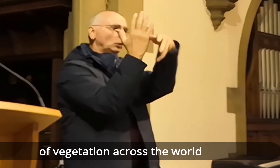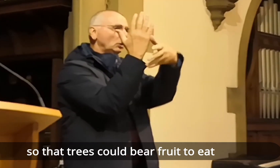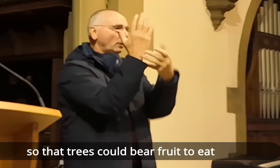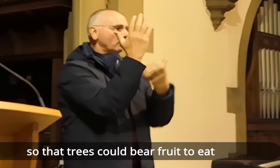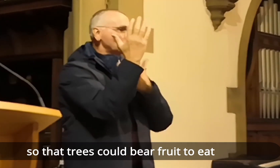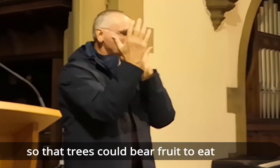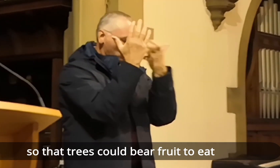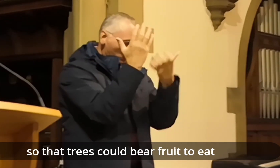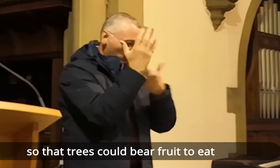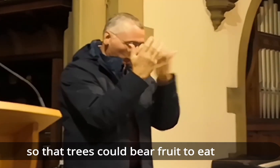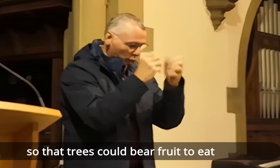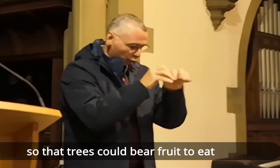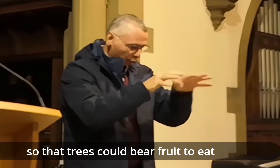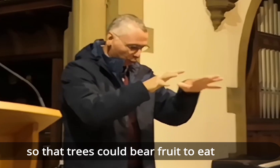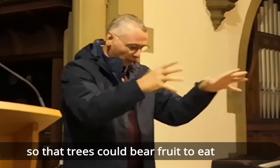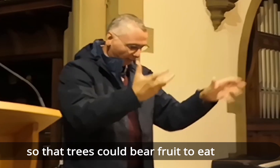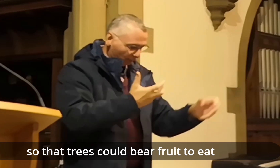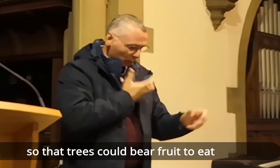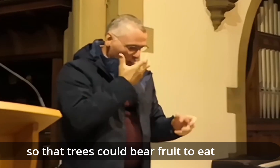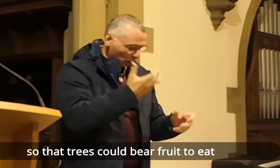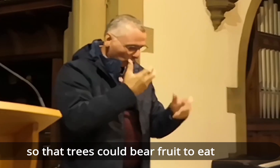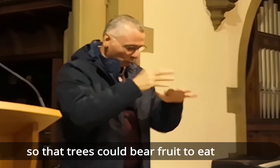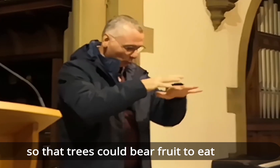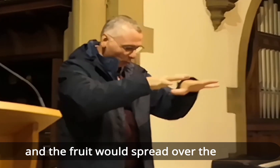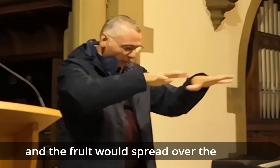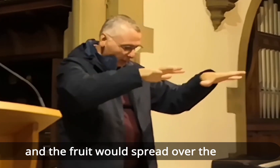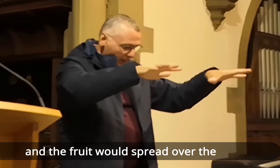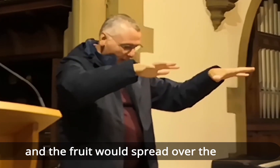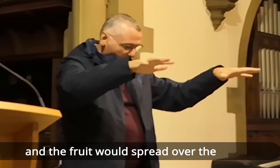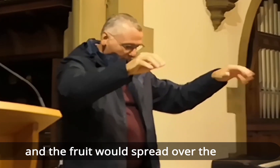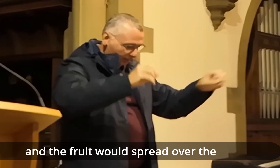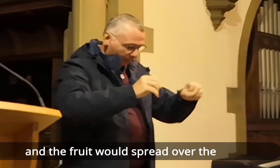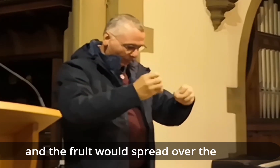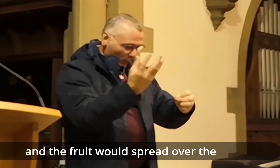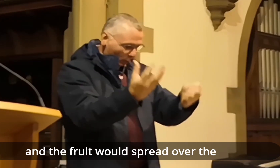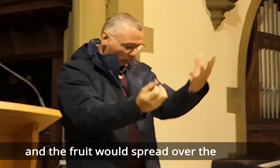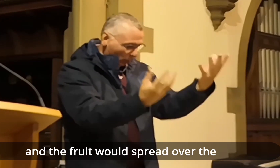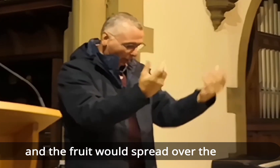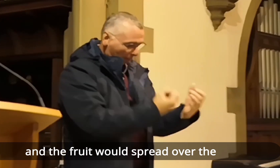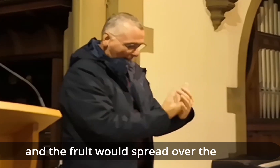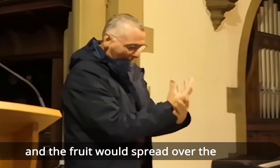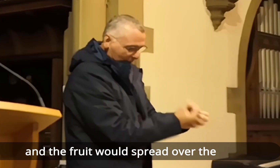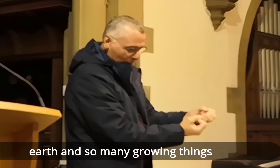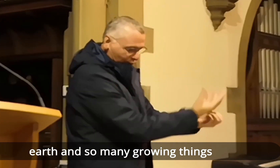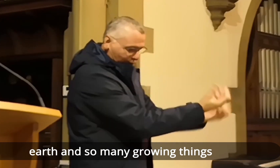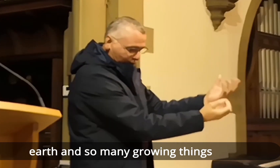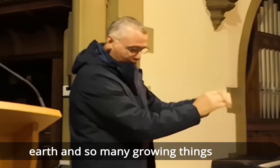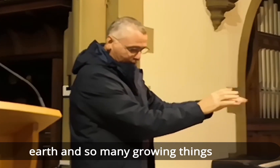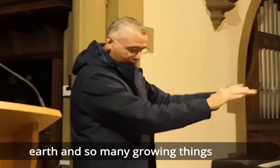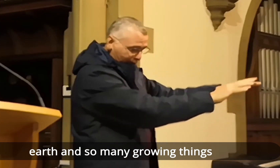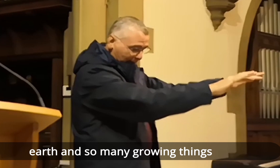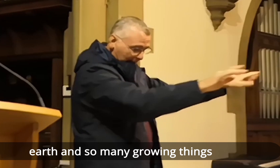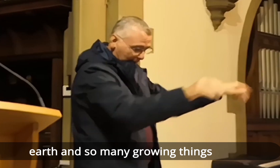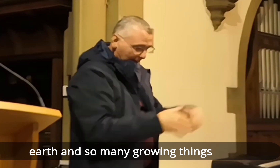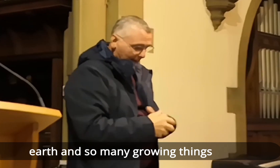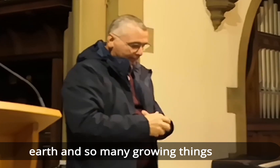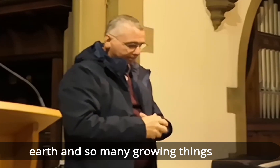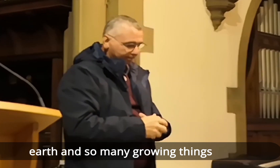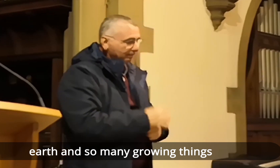So that trees could bear fruit to eat, and the fruit would spread over the earth, and so many growing things